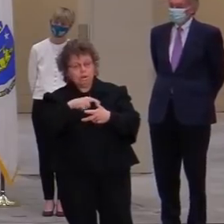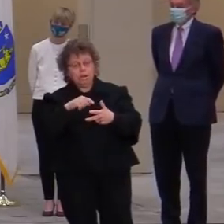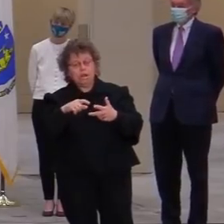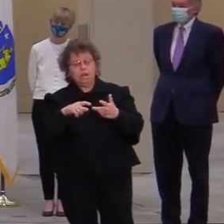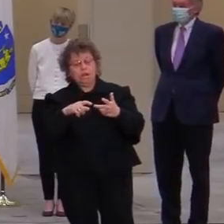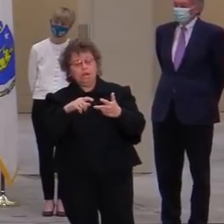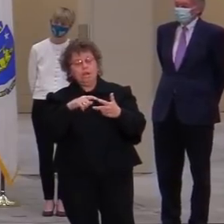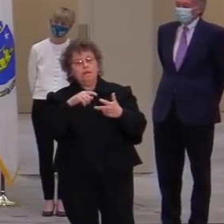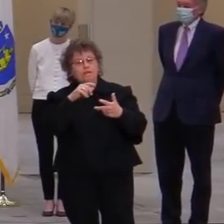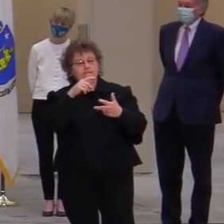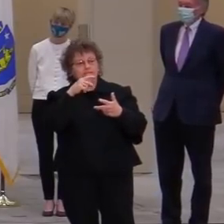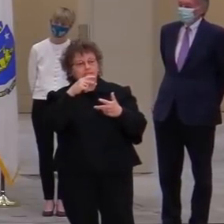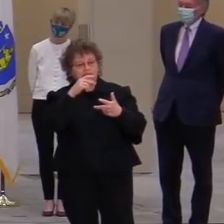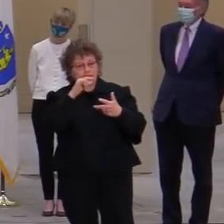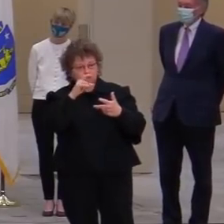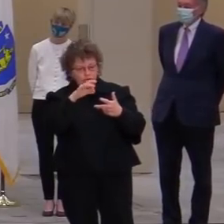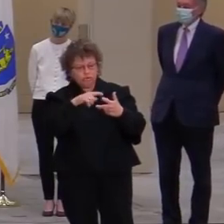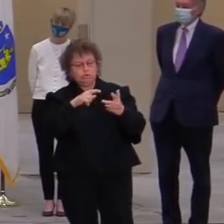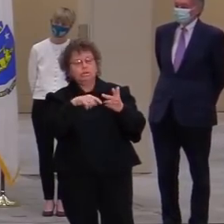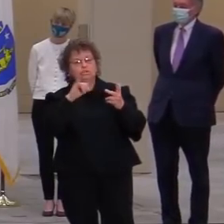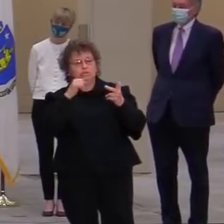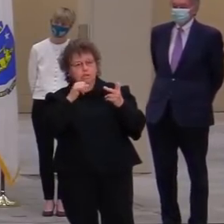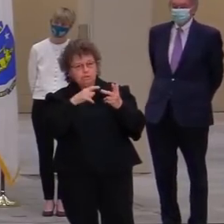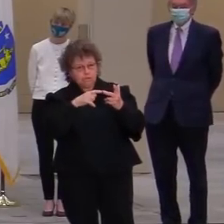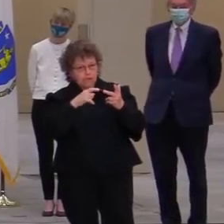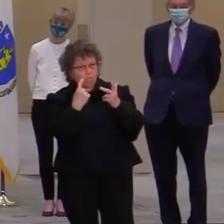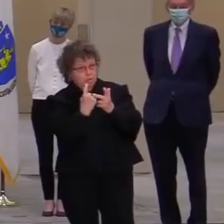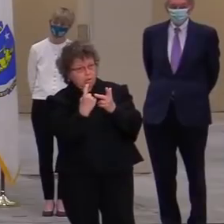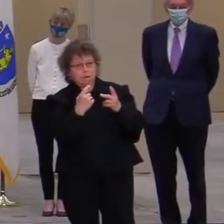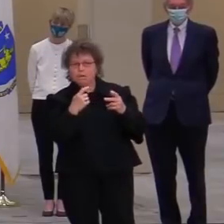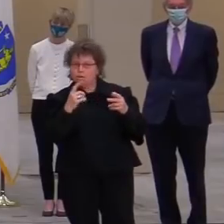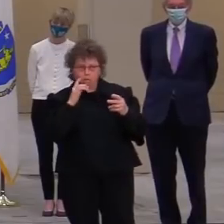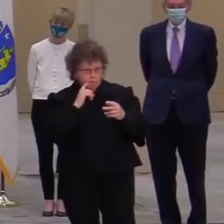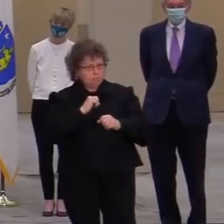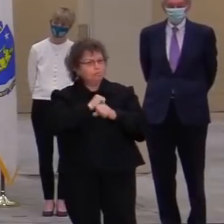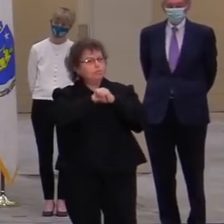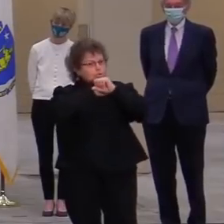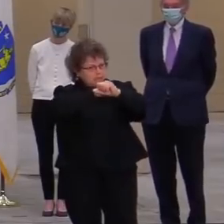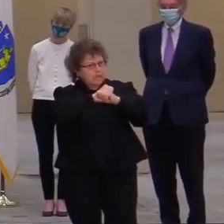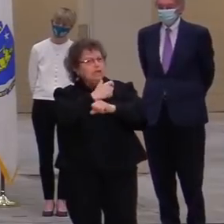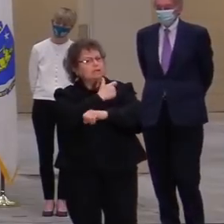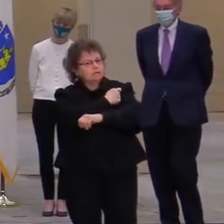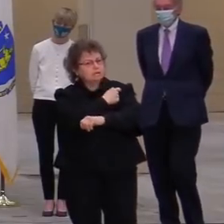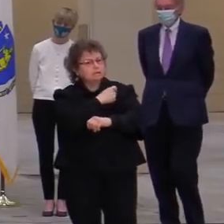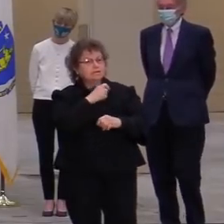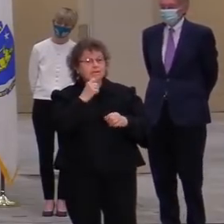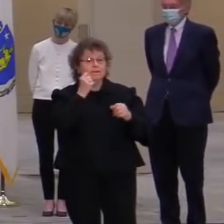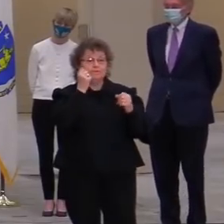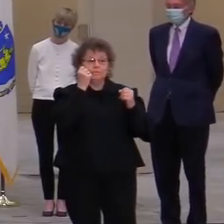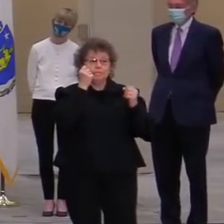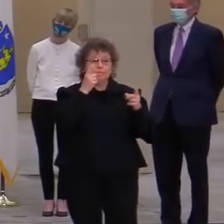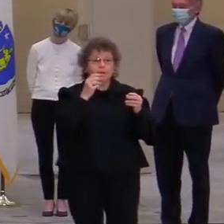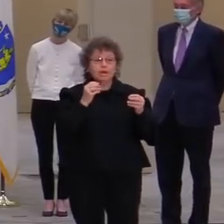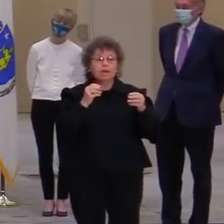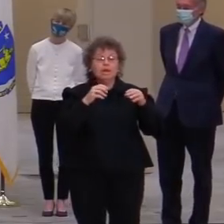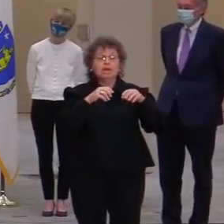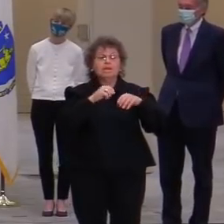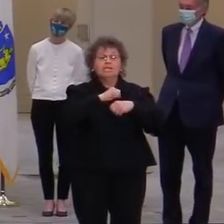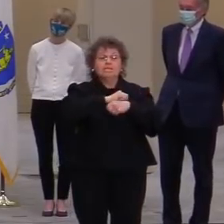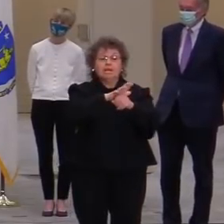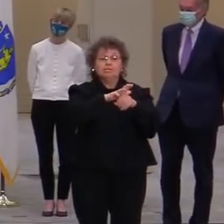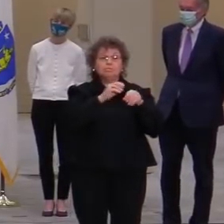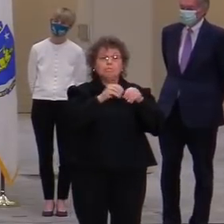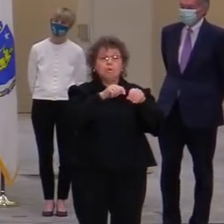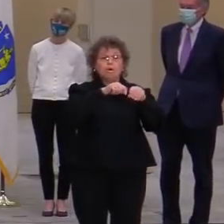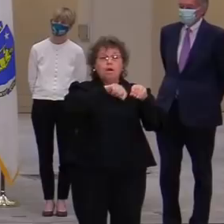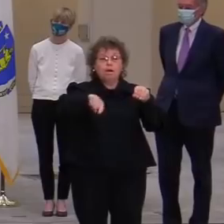are circulating, the vaccines will be effective against. However, the more virus that you have and the more variants that are circulating, there's always a